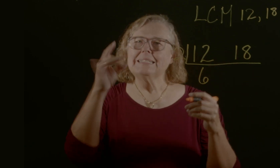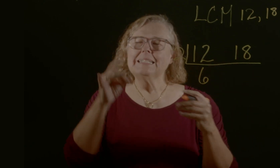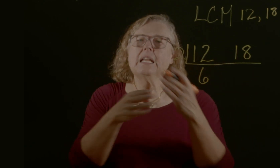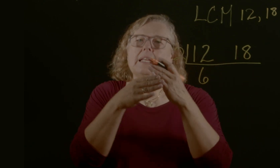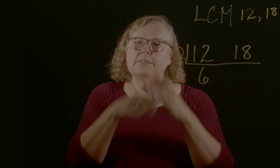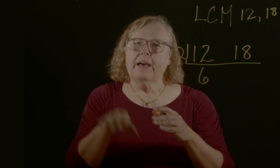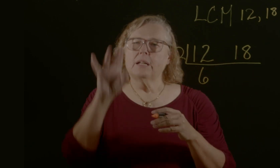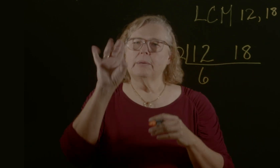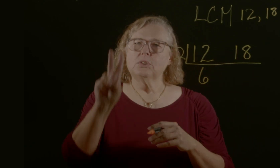18 divided by 2,